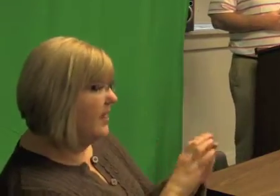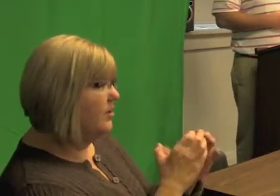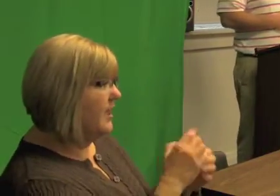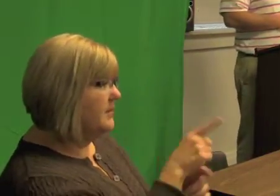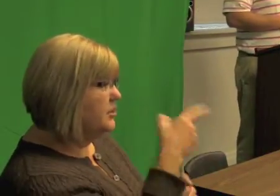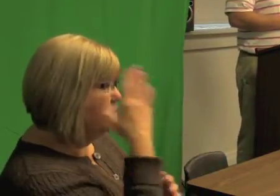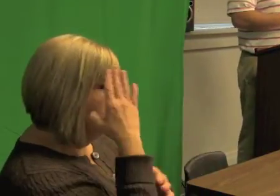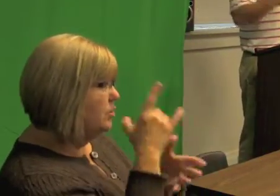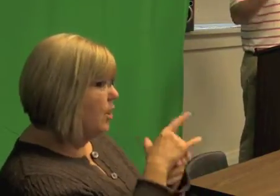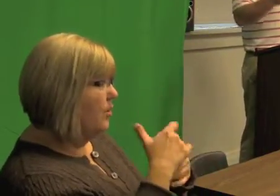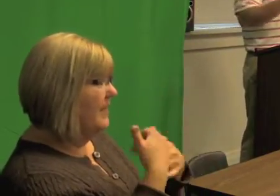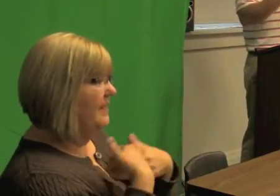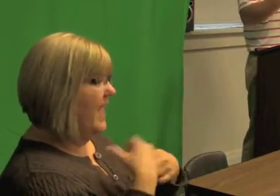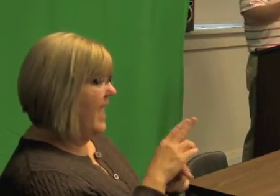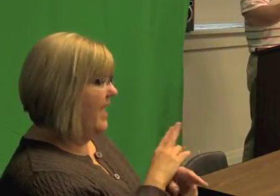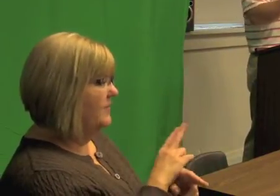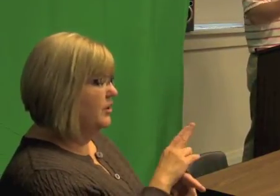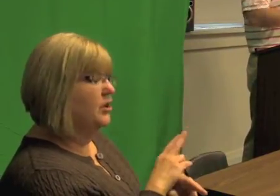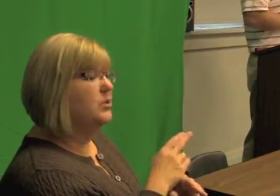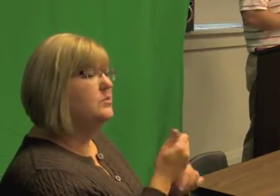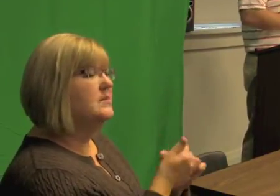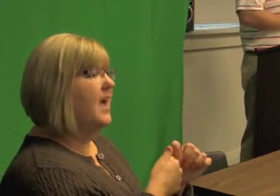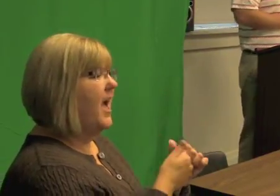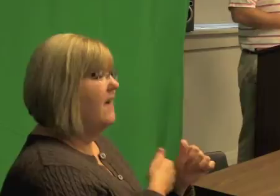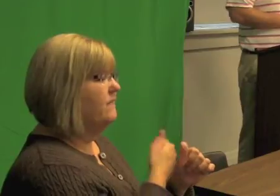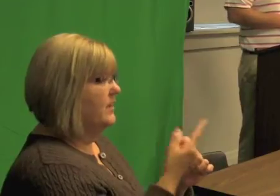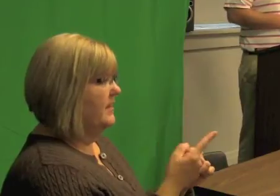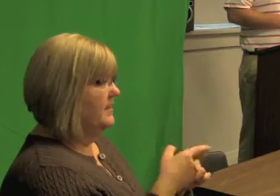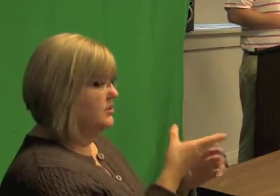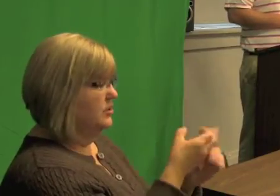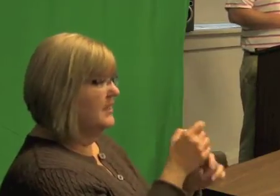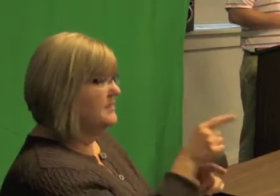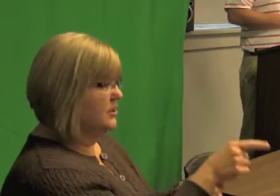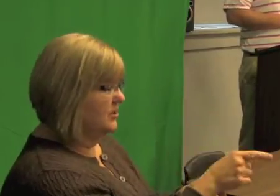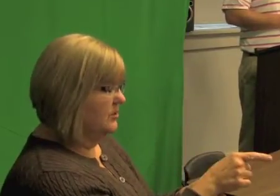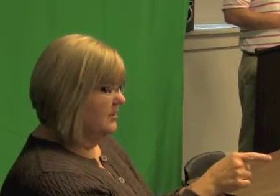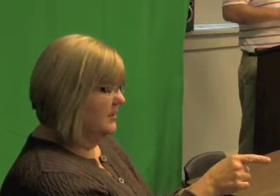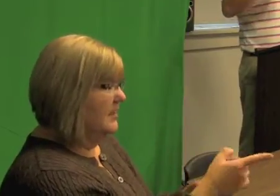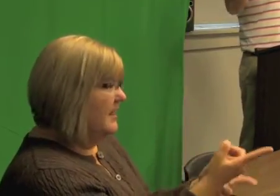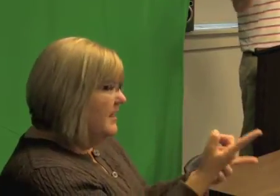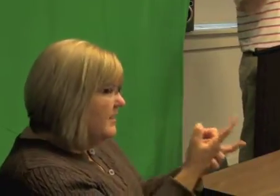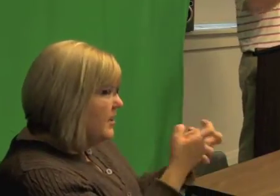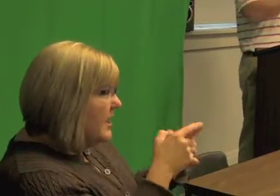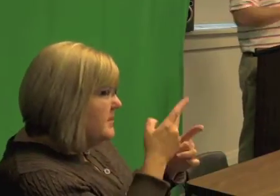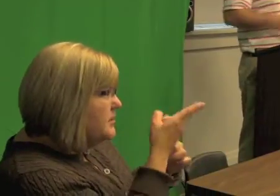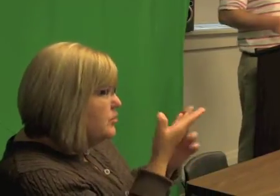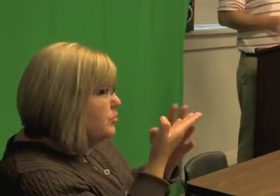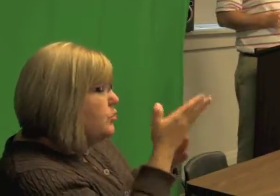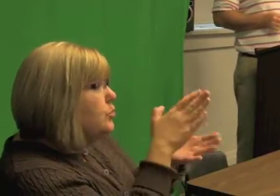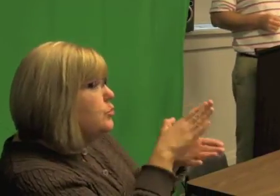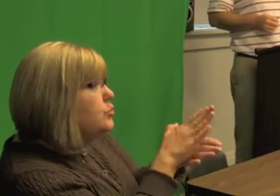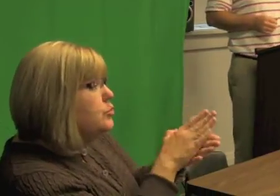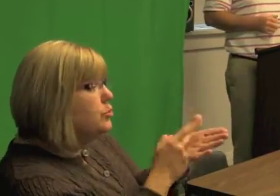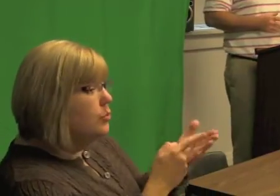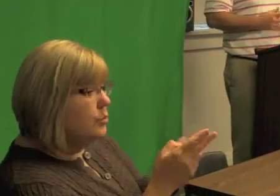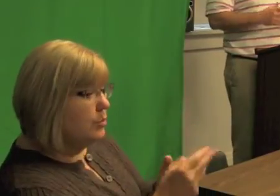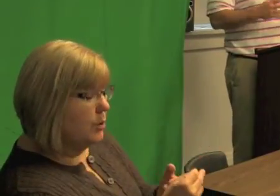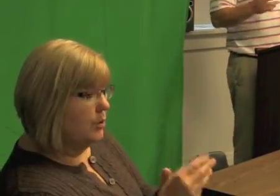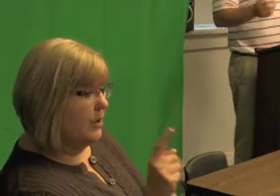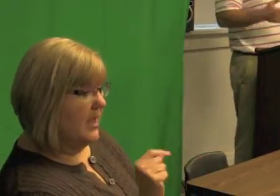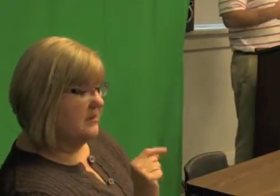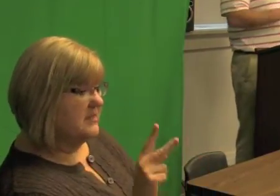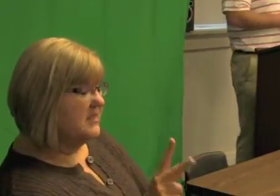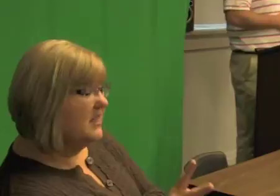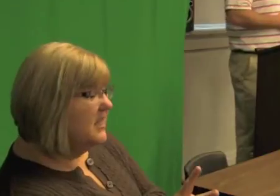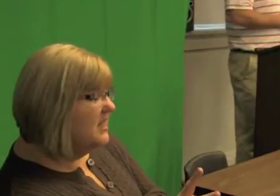that they have to use all angles possible to get to you. Whether they're coming at you through school programs, television